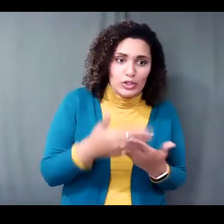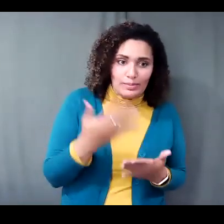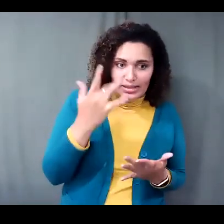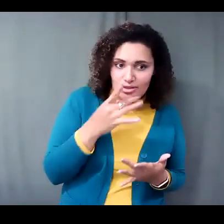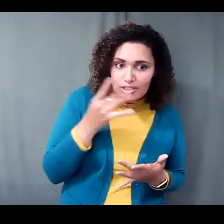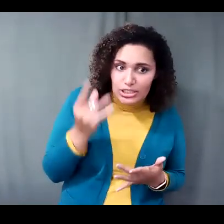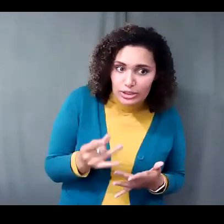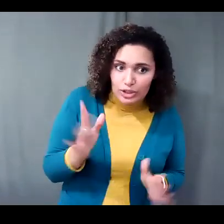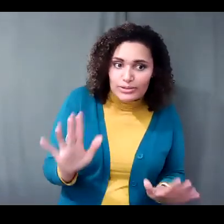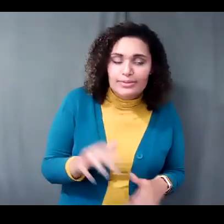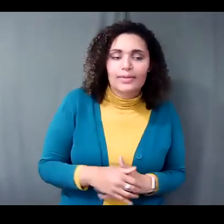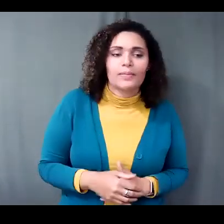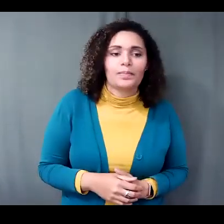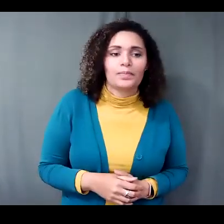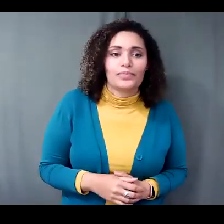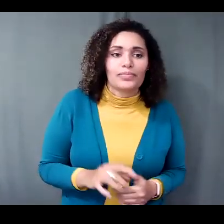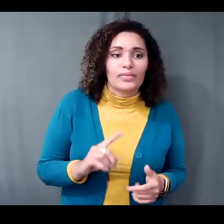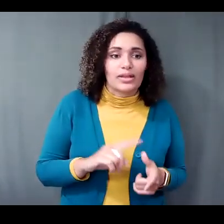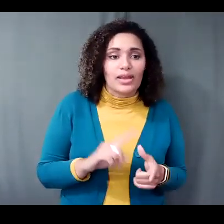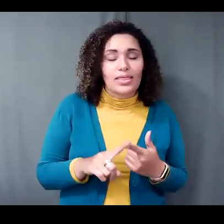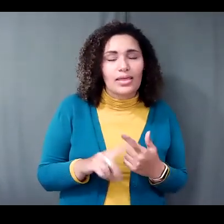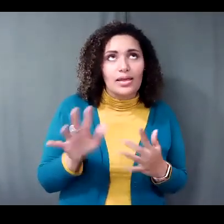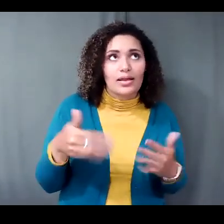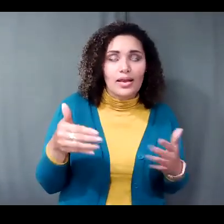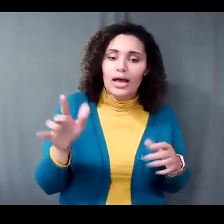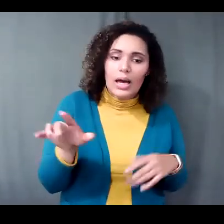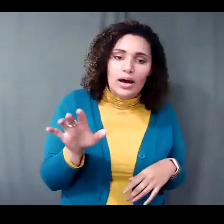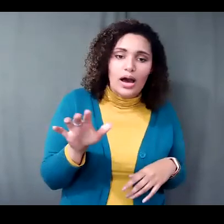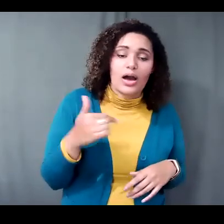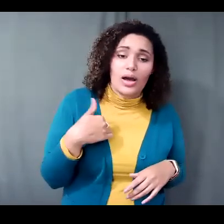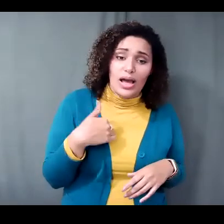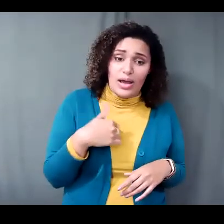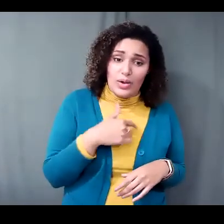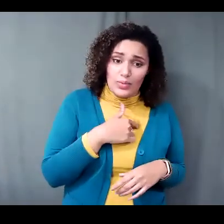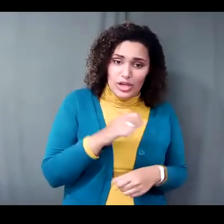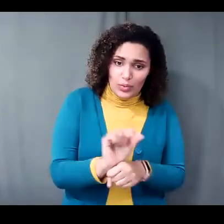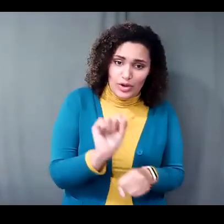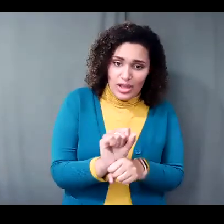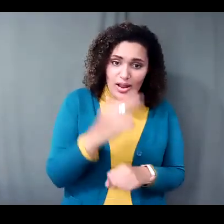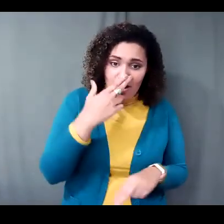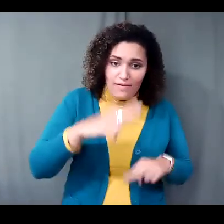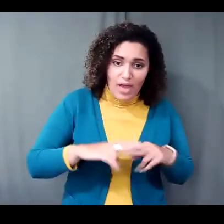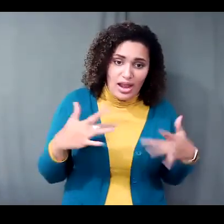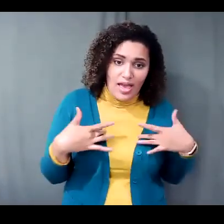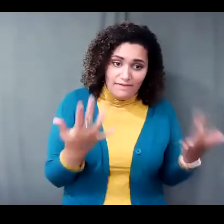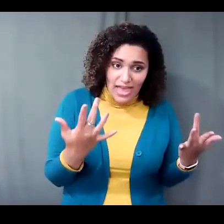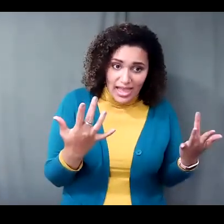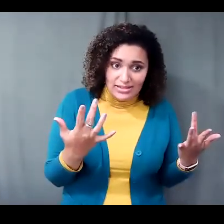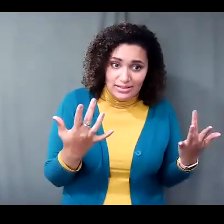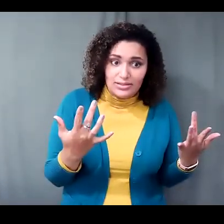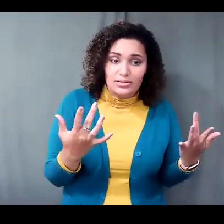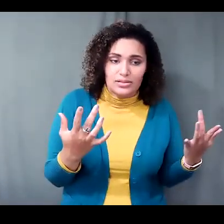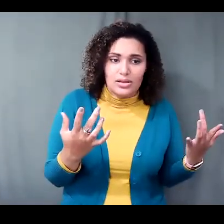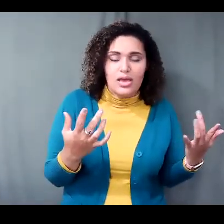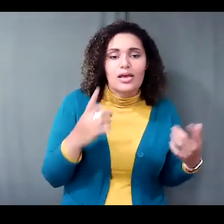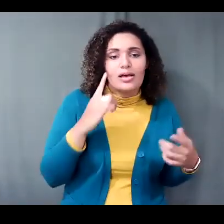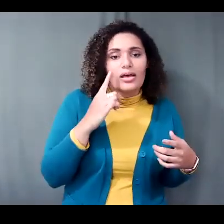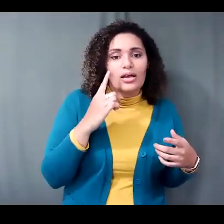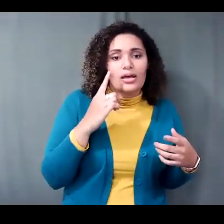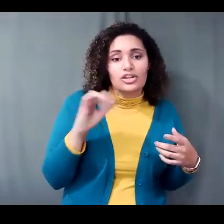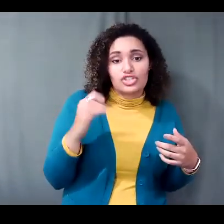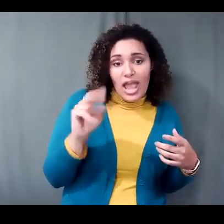vote and tell us and we'll talk about it, or we're going to talk about whatever people want. Give me a face, Zoe. I don't know